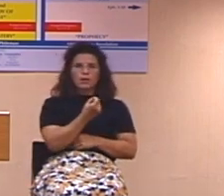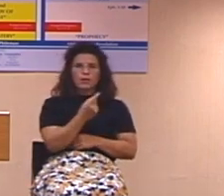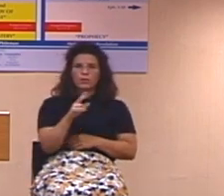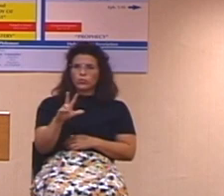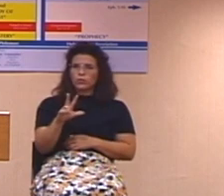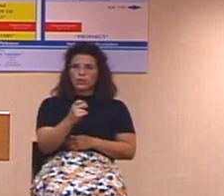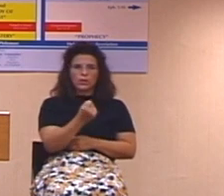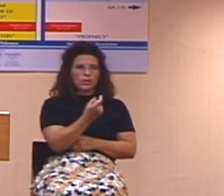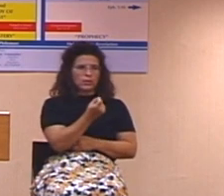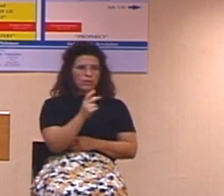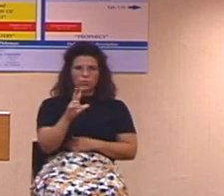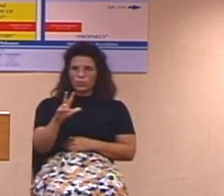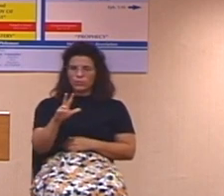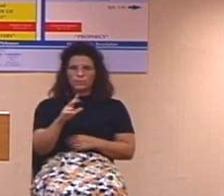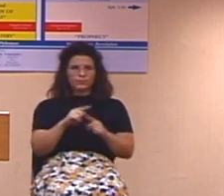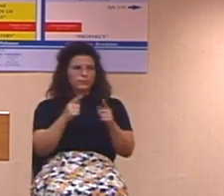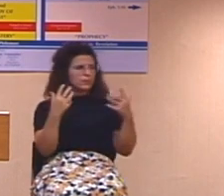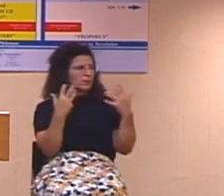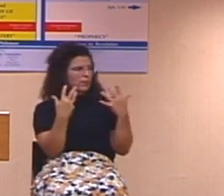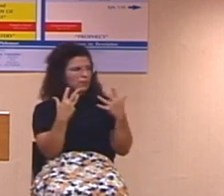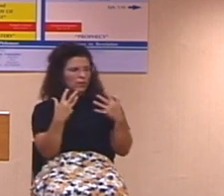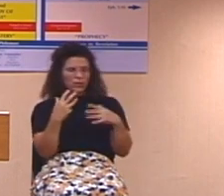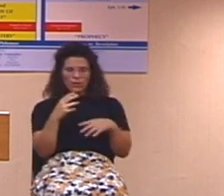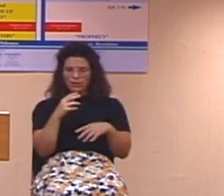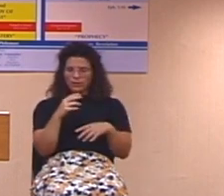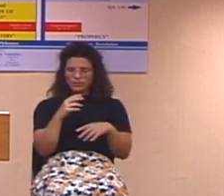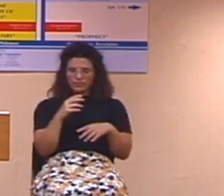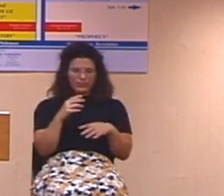11:3, we're just jumping in. But I fear